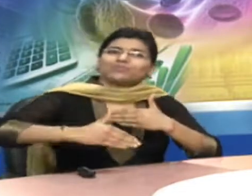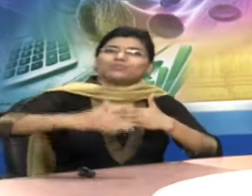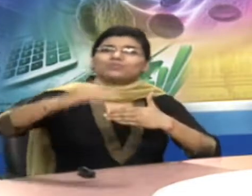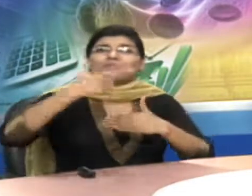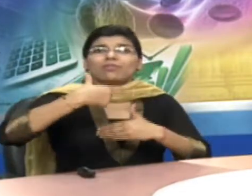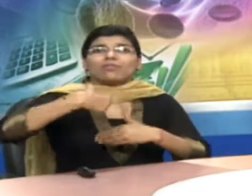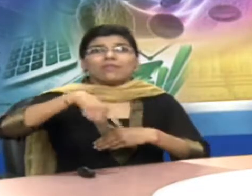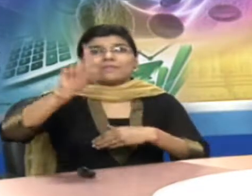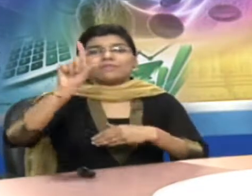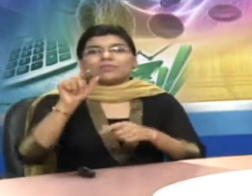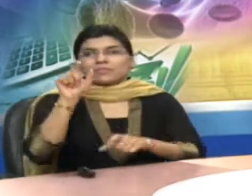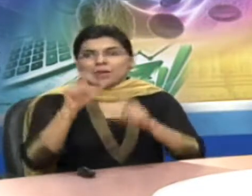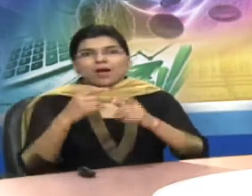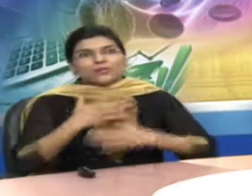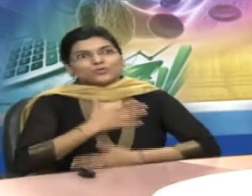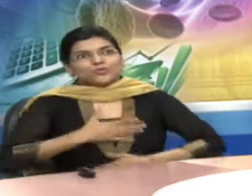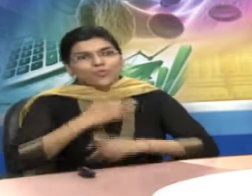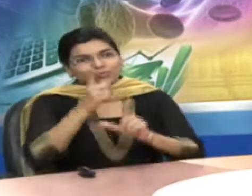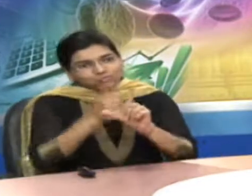The beauty is infinite.